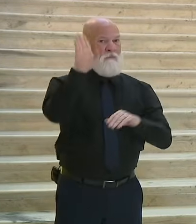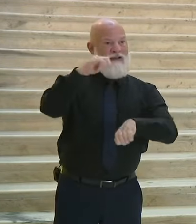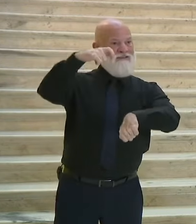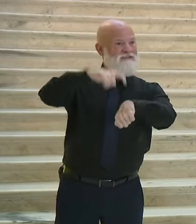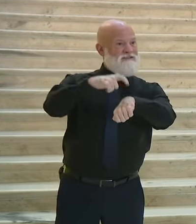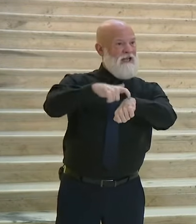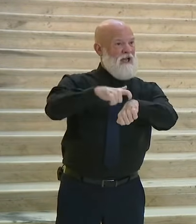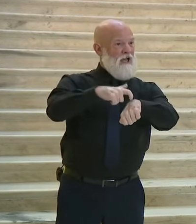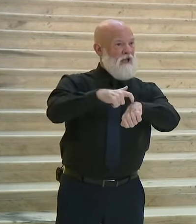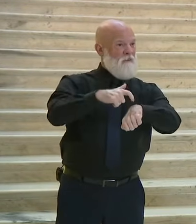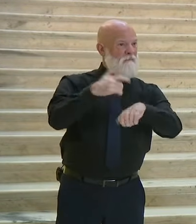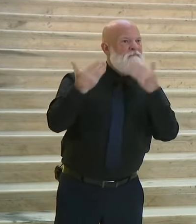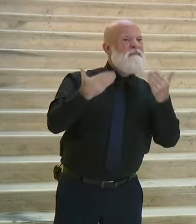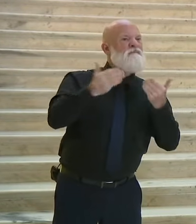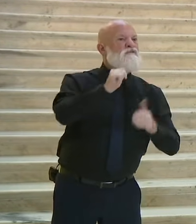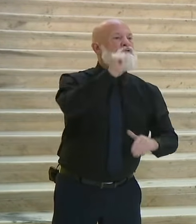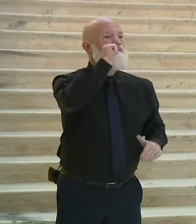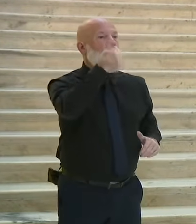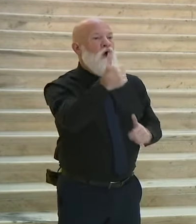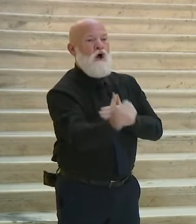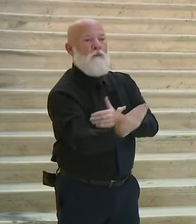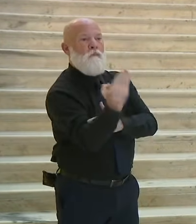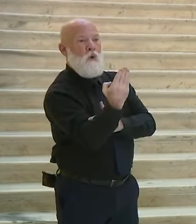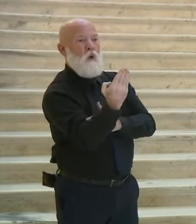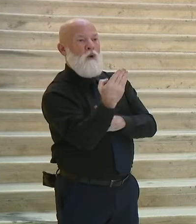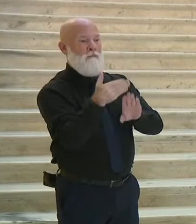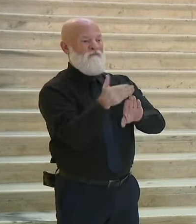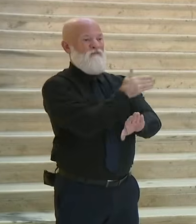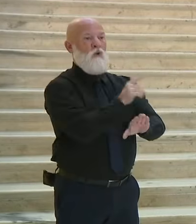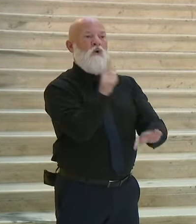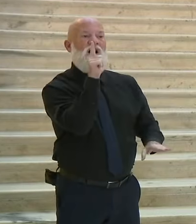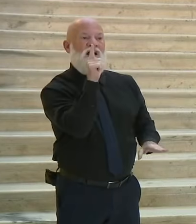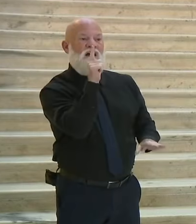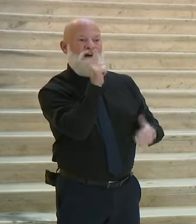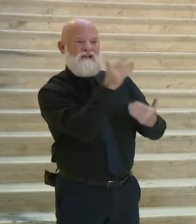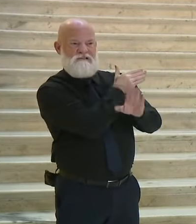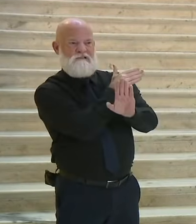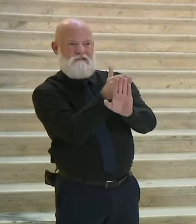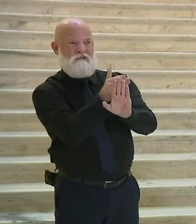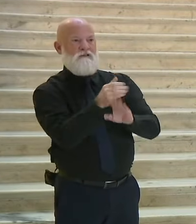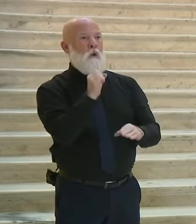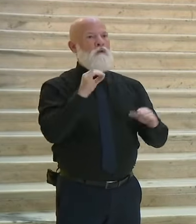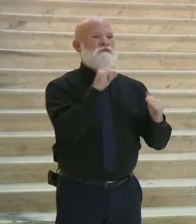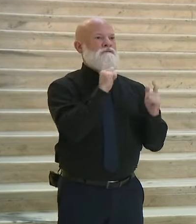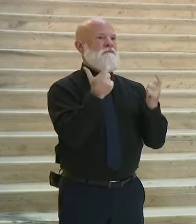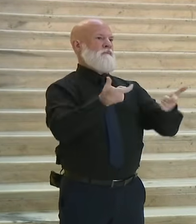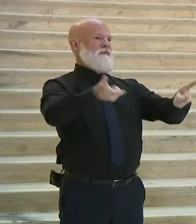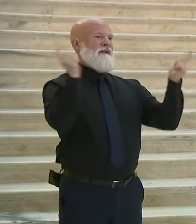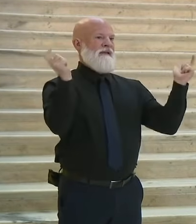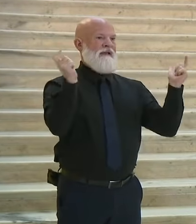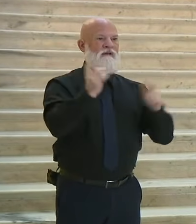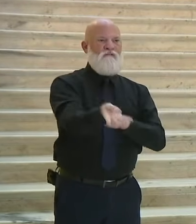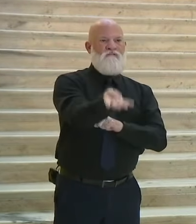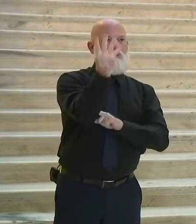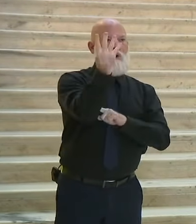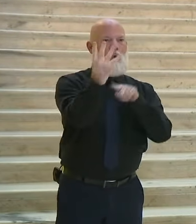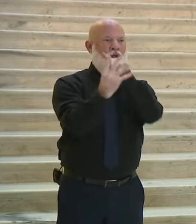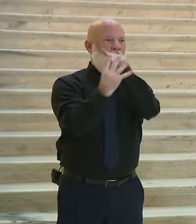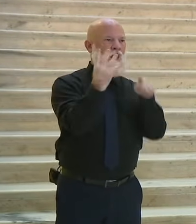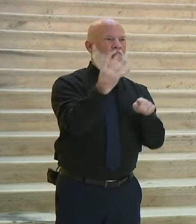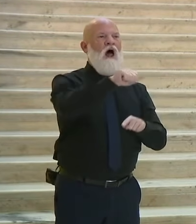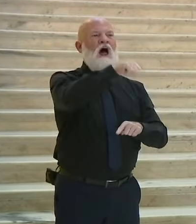morning, probably before lunch. So Gwinnett will finish that scanning. Those are the big four. Everybody else is somewhere in the process of finishing up the